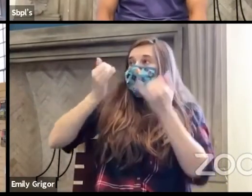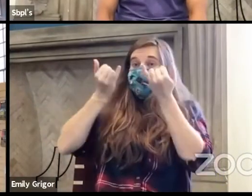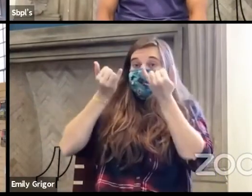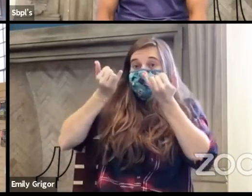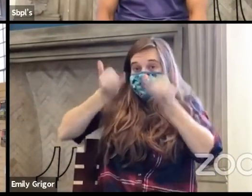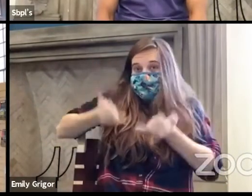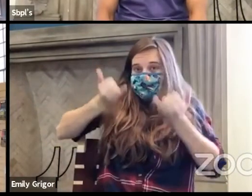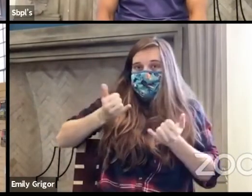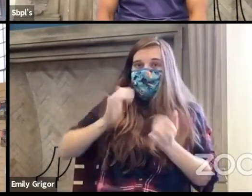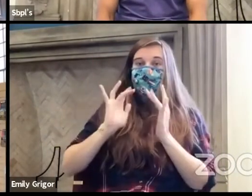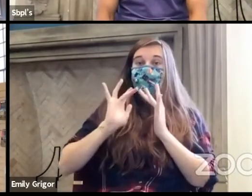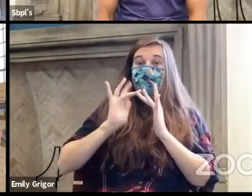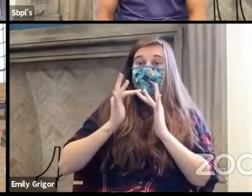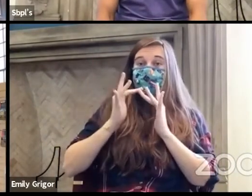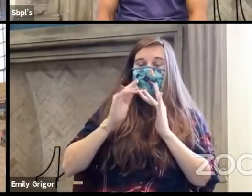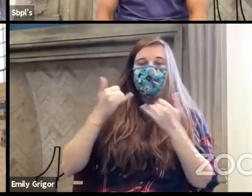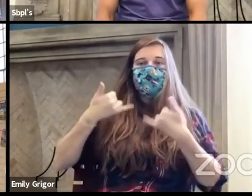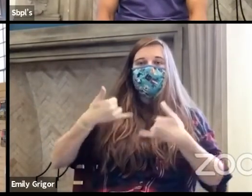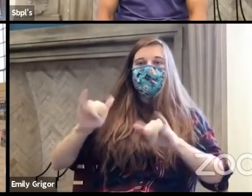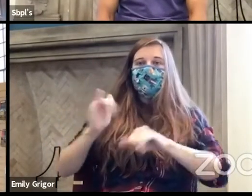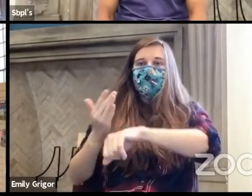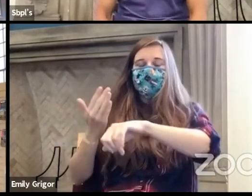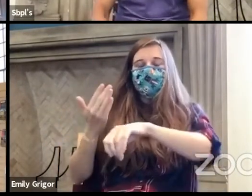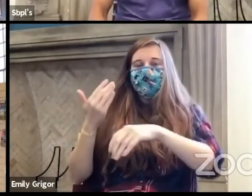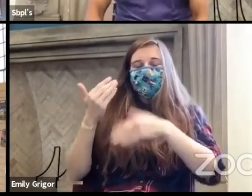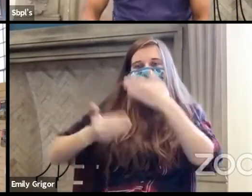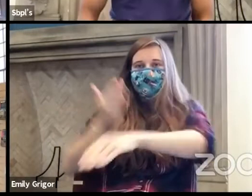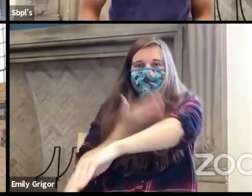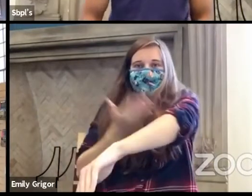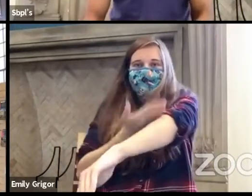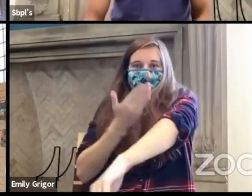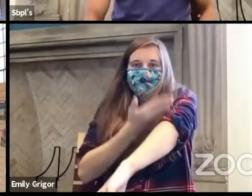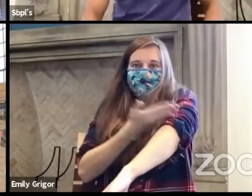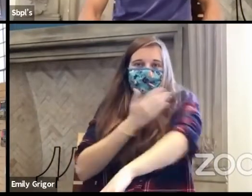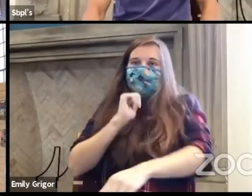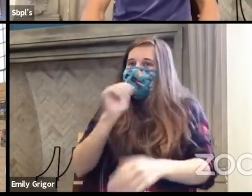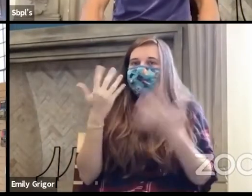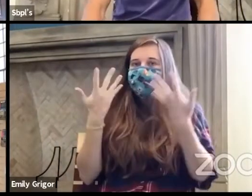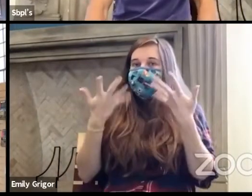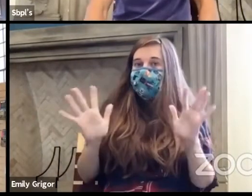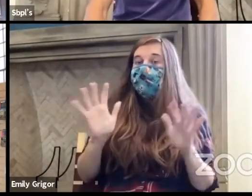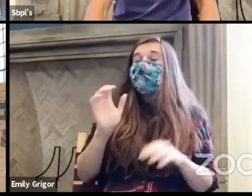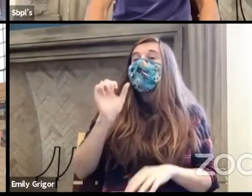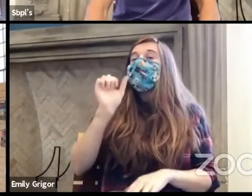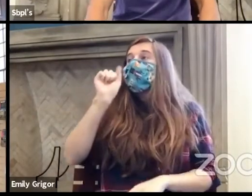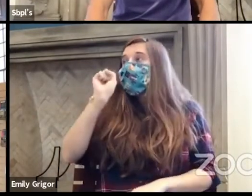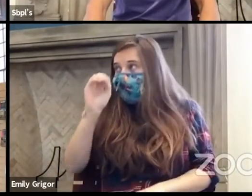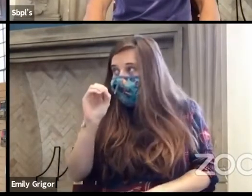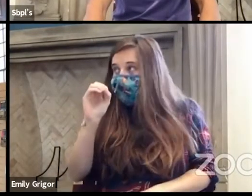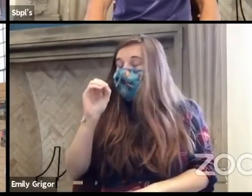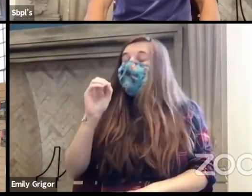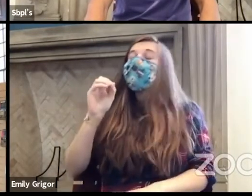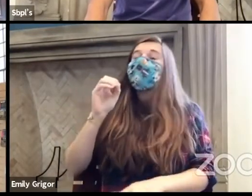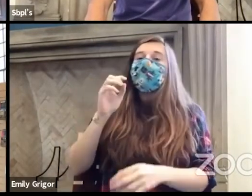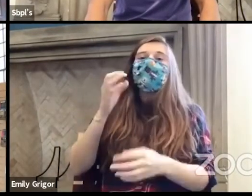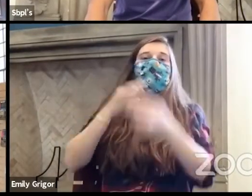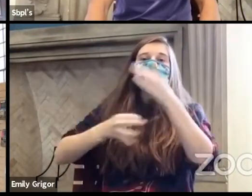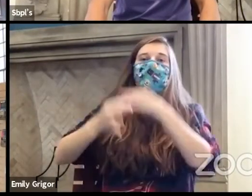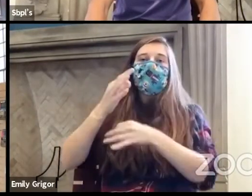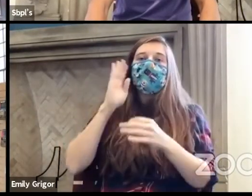our website is under construction, so we're not done with it. So instead, you could